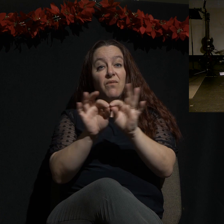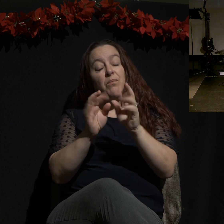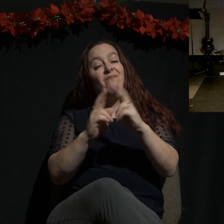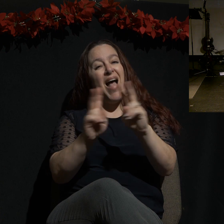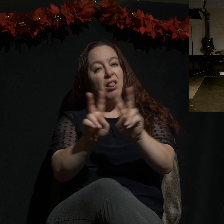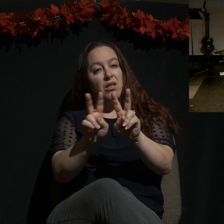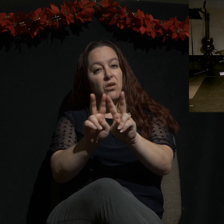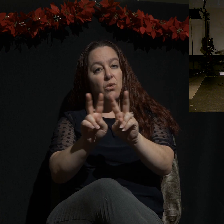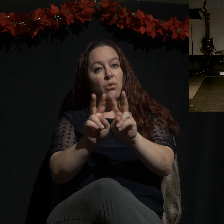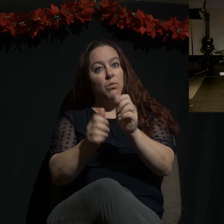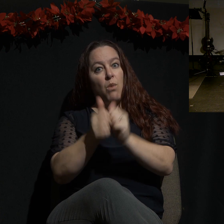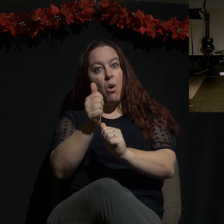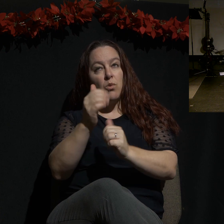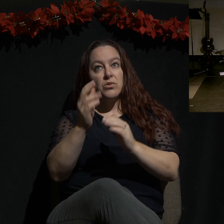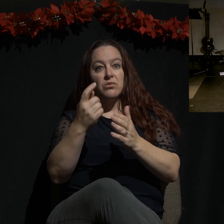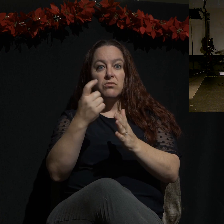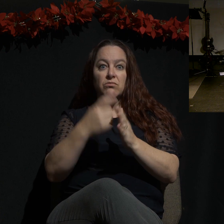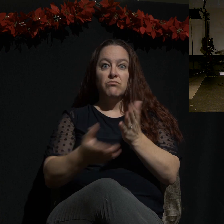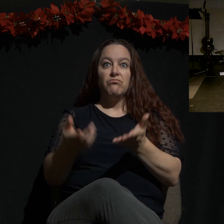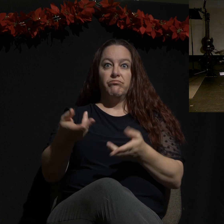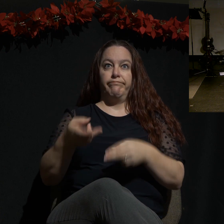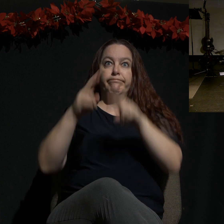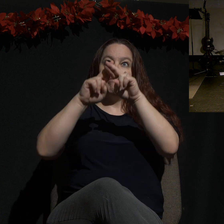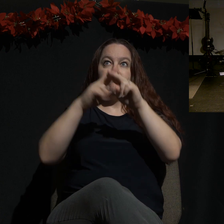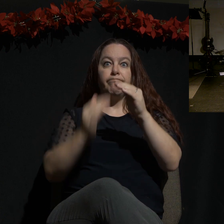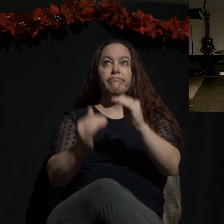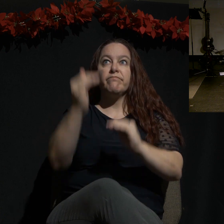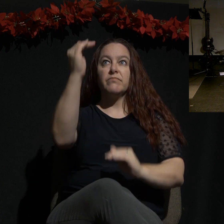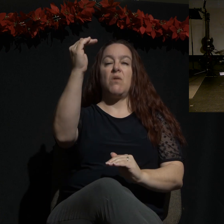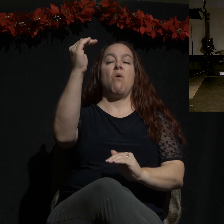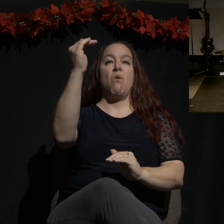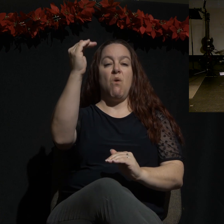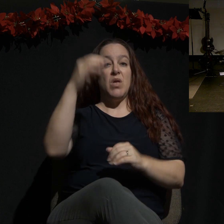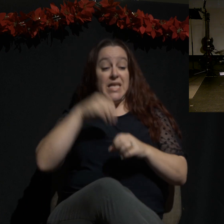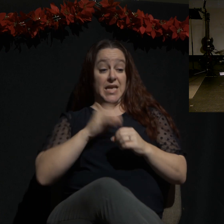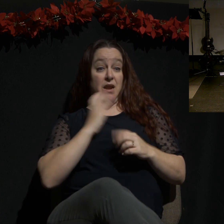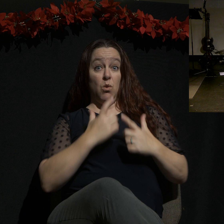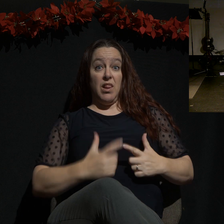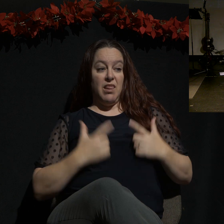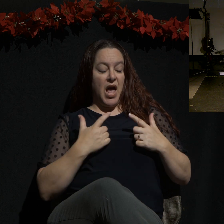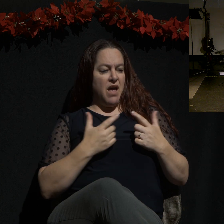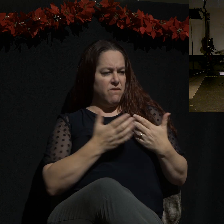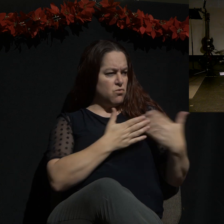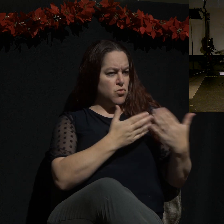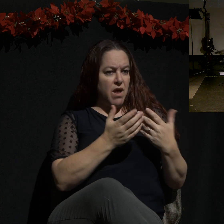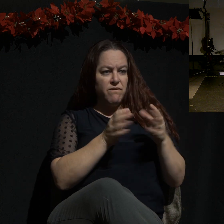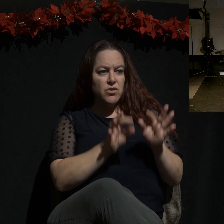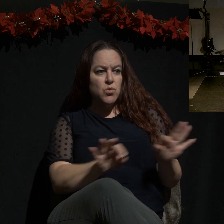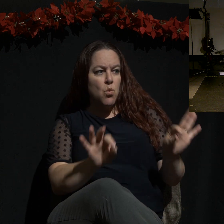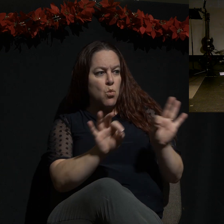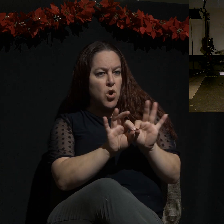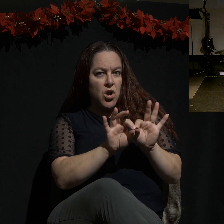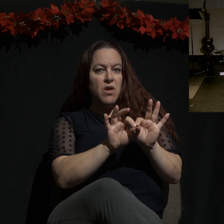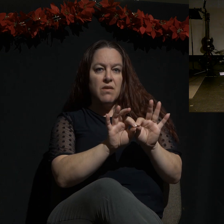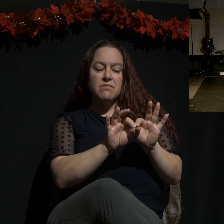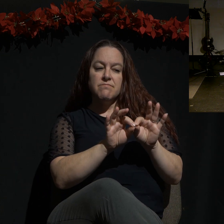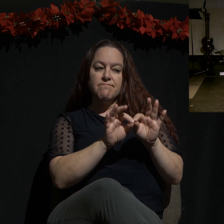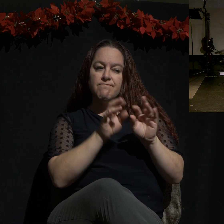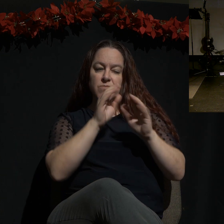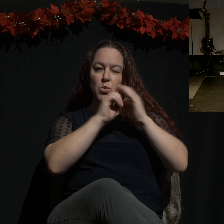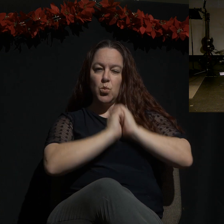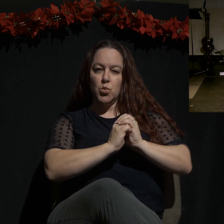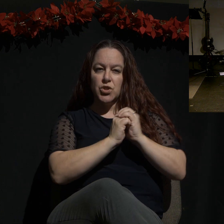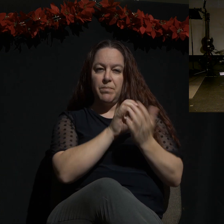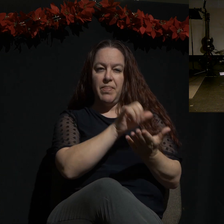What we see as having the most worth in our life, that is what we will worship. And